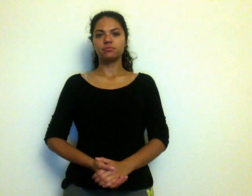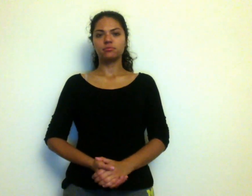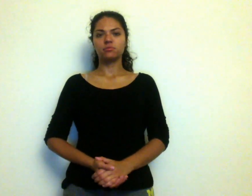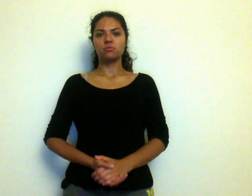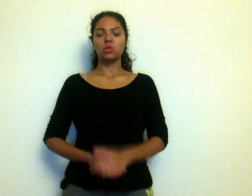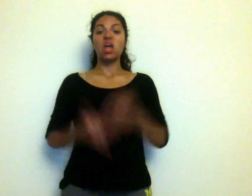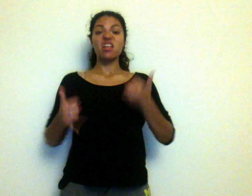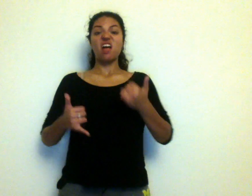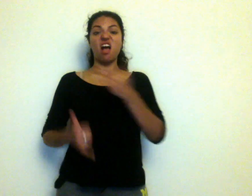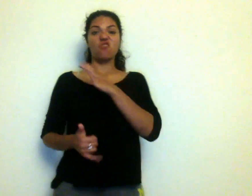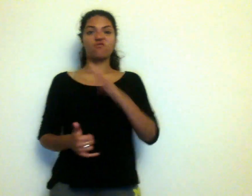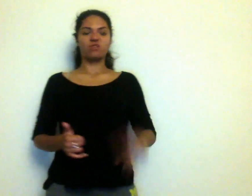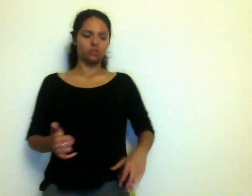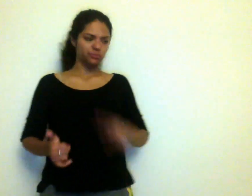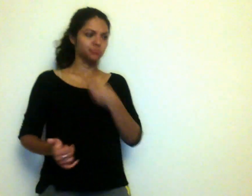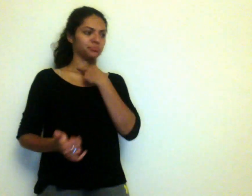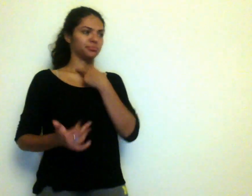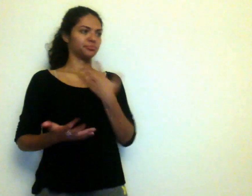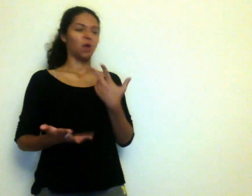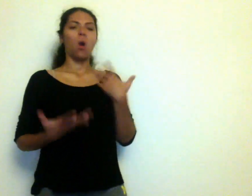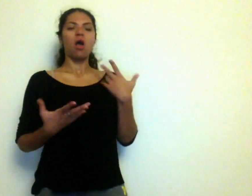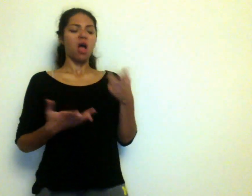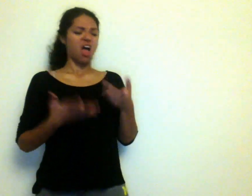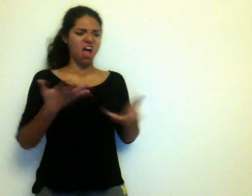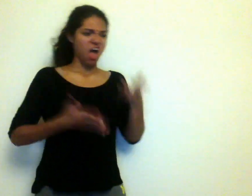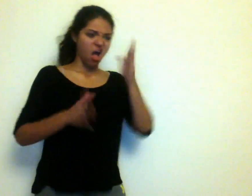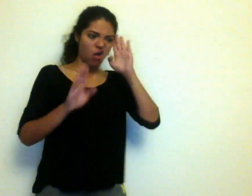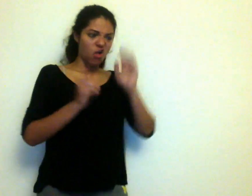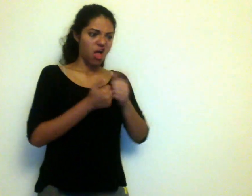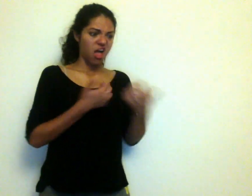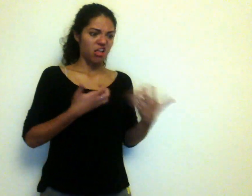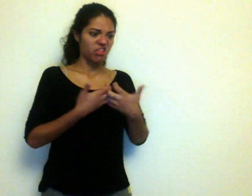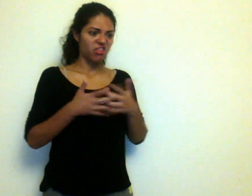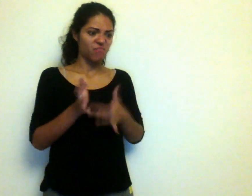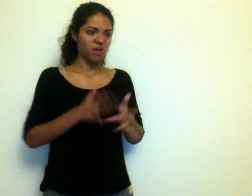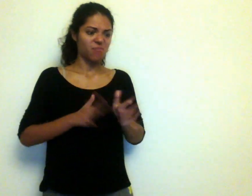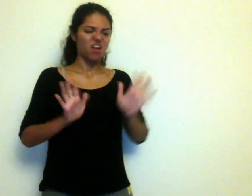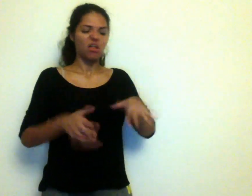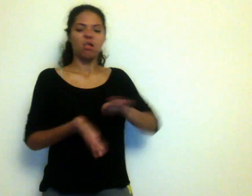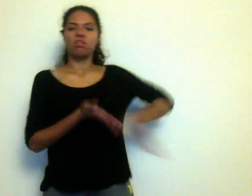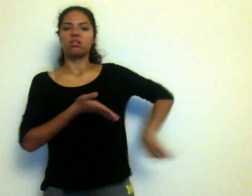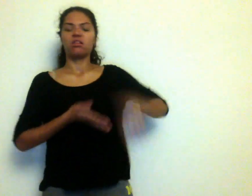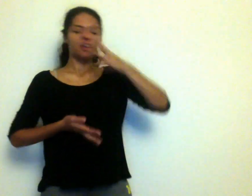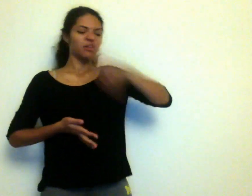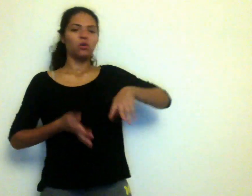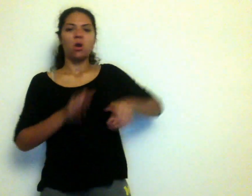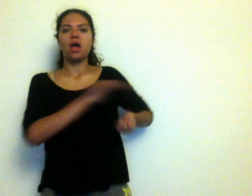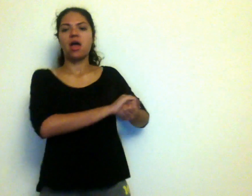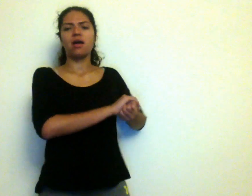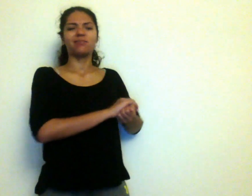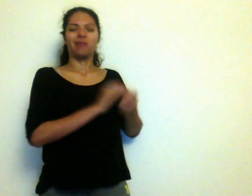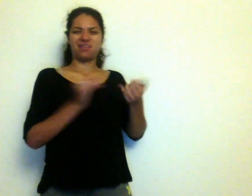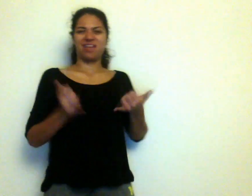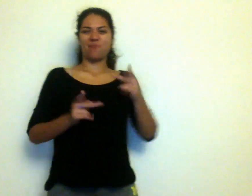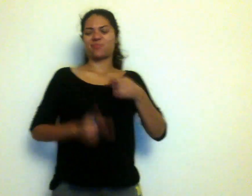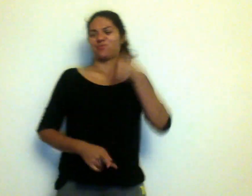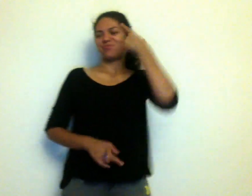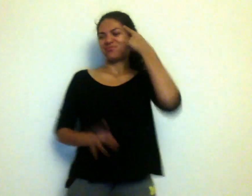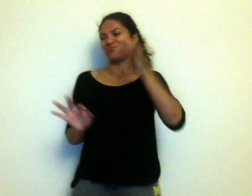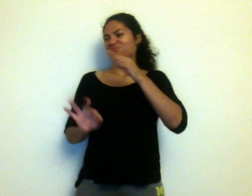so that we are seen as Christians today as those who do not know how to deal with science. And Maharishi Mahesh Yogi comes here with his transcendental